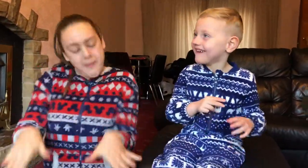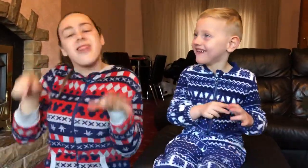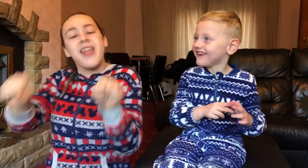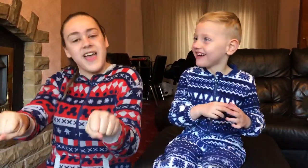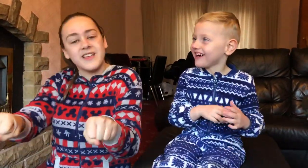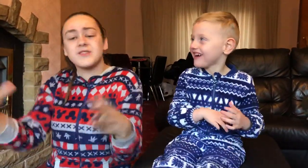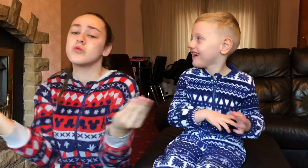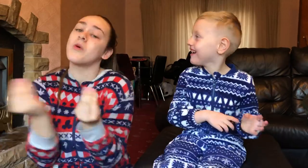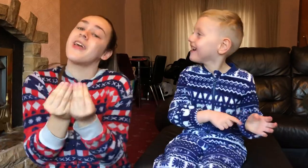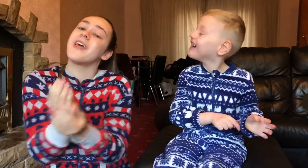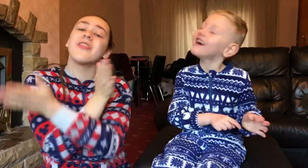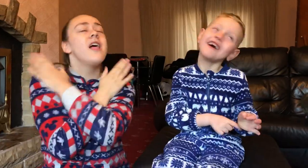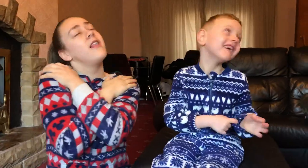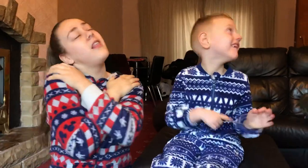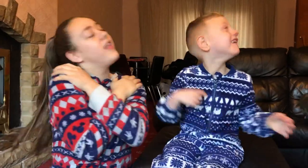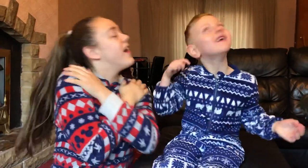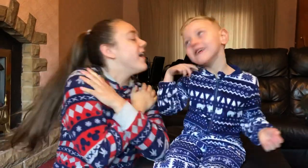blessed with love